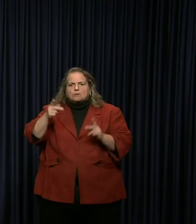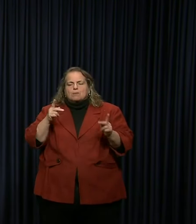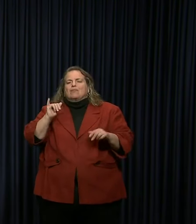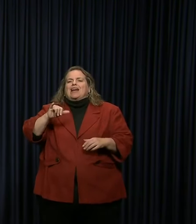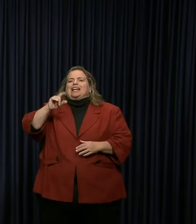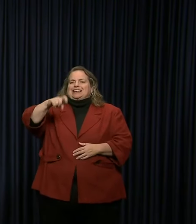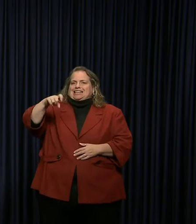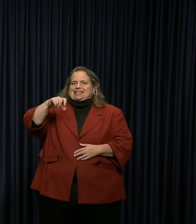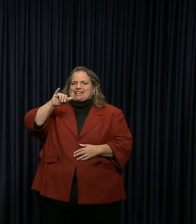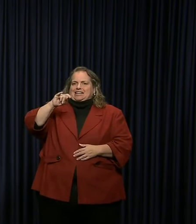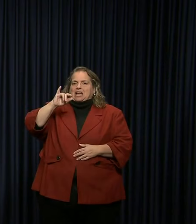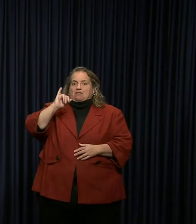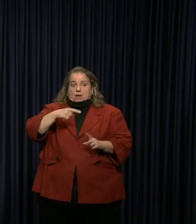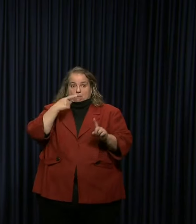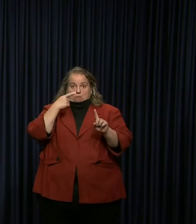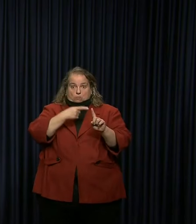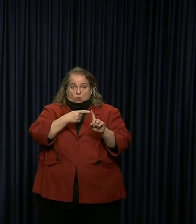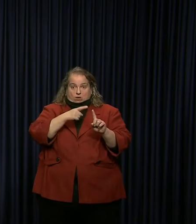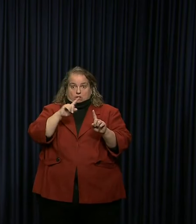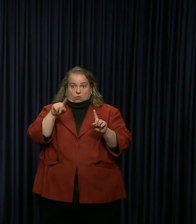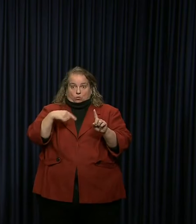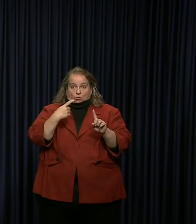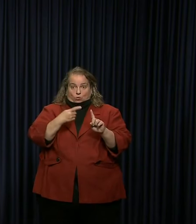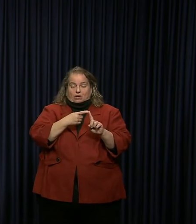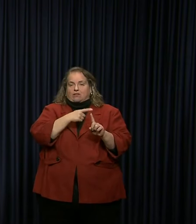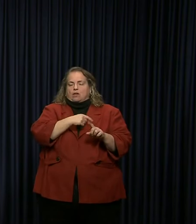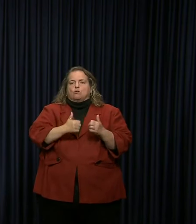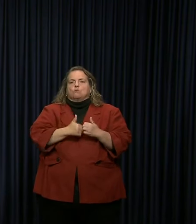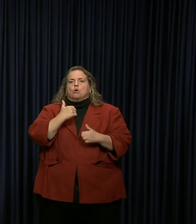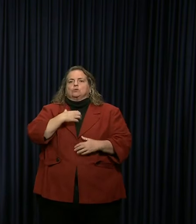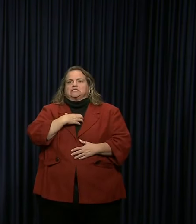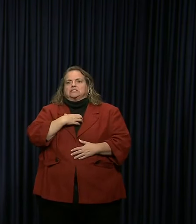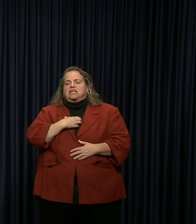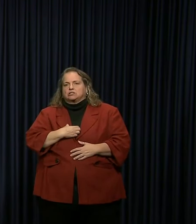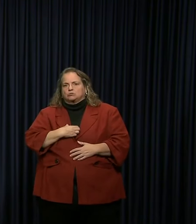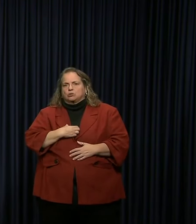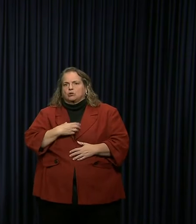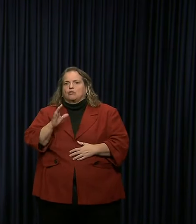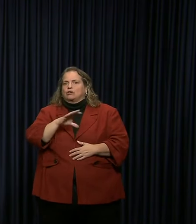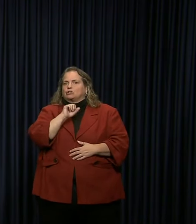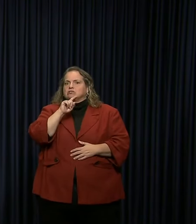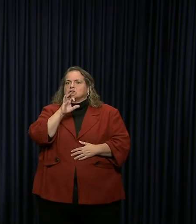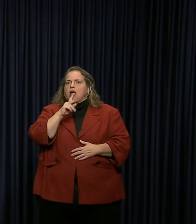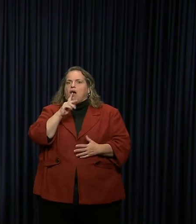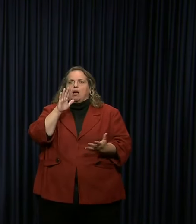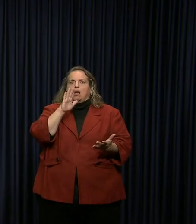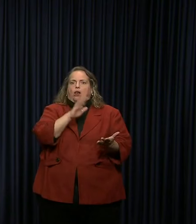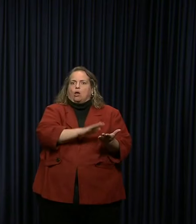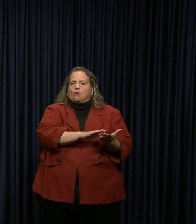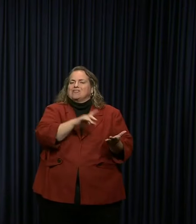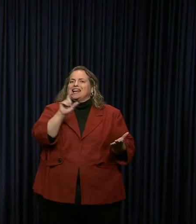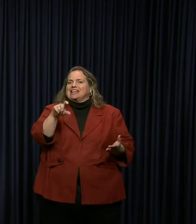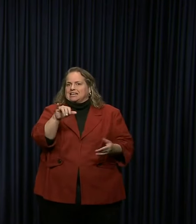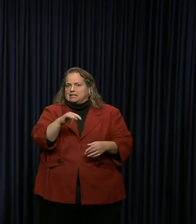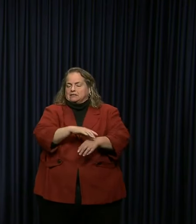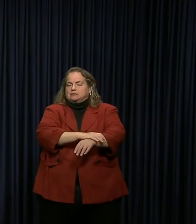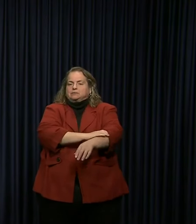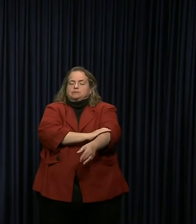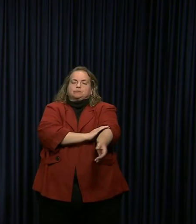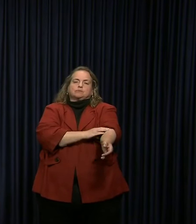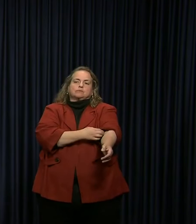need it at the point when they are the most desperate or their stock has gotten the lowest. I want